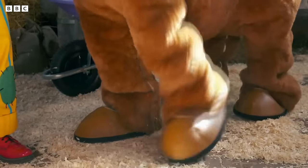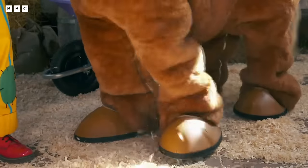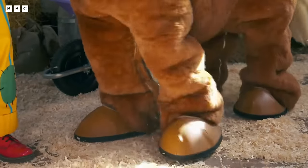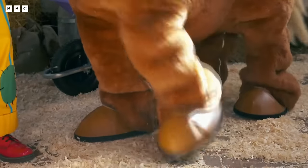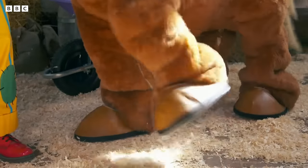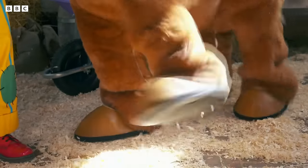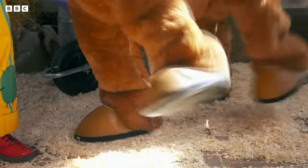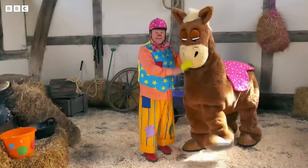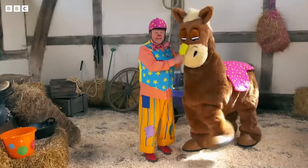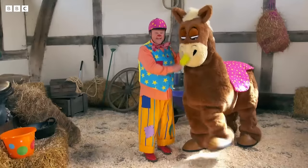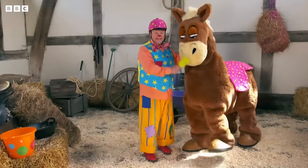Does that tickle?